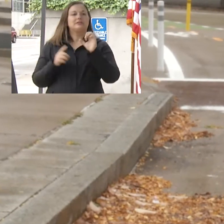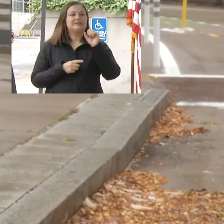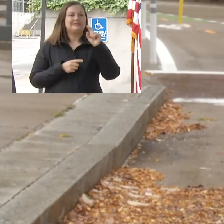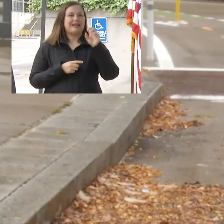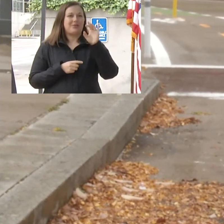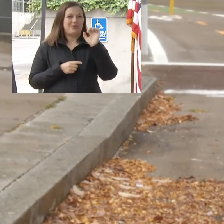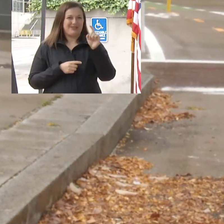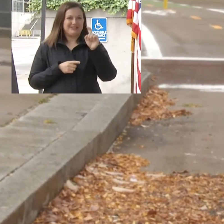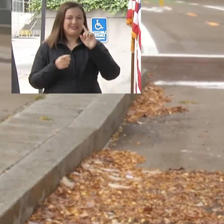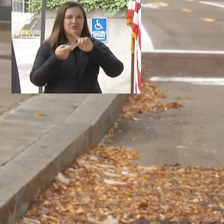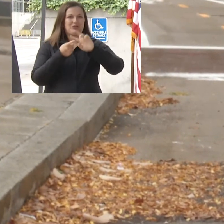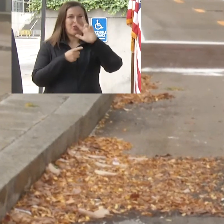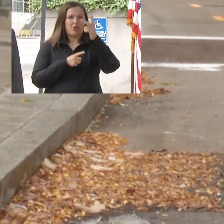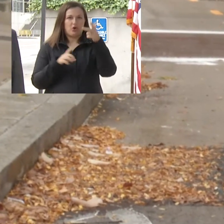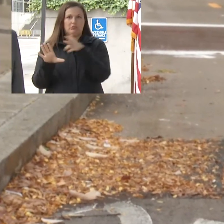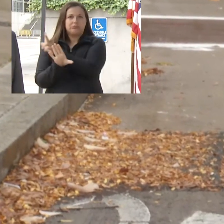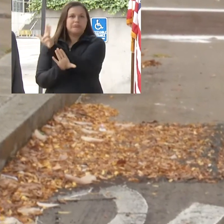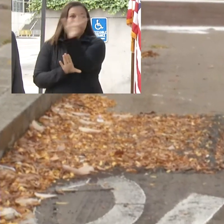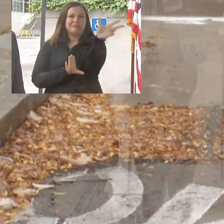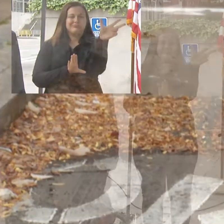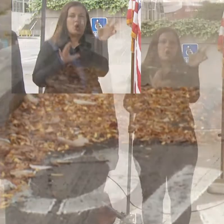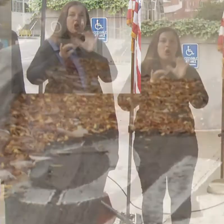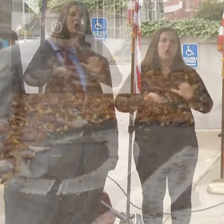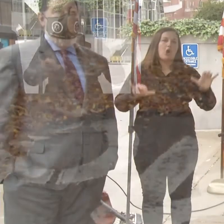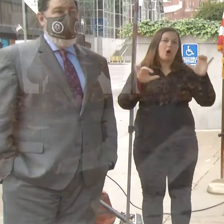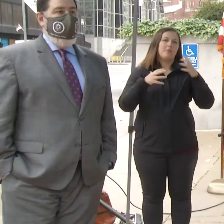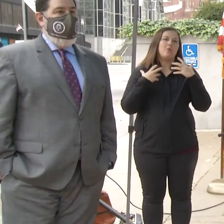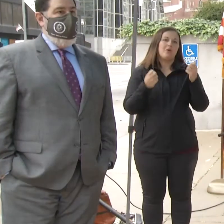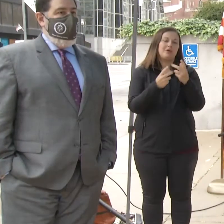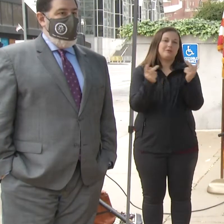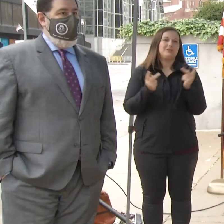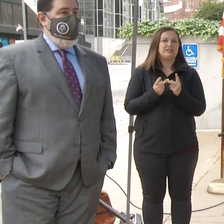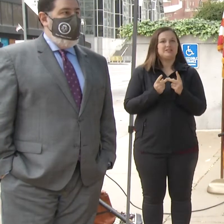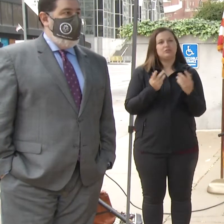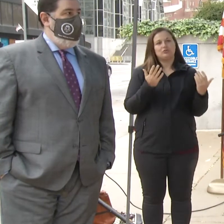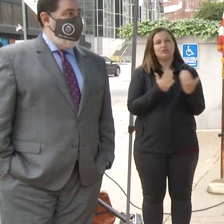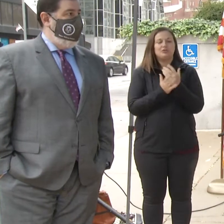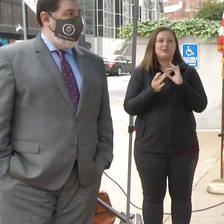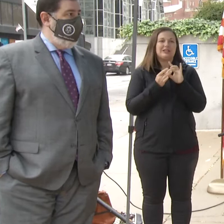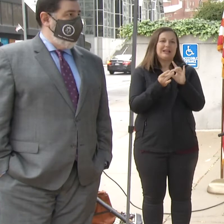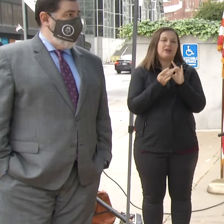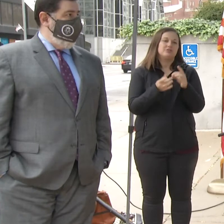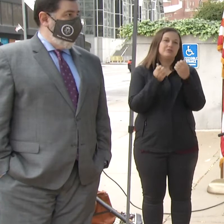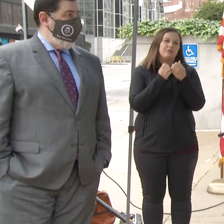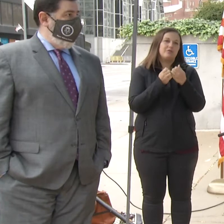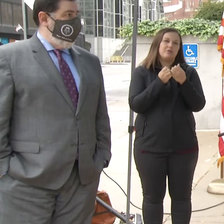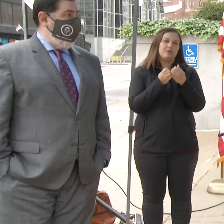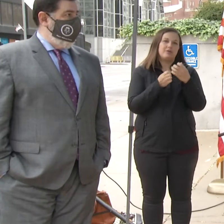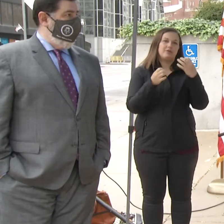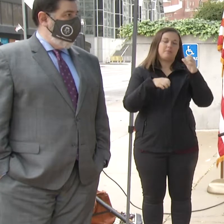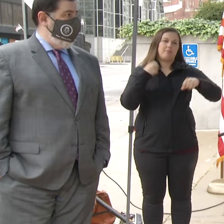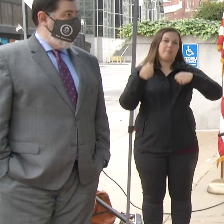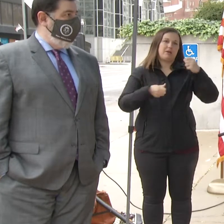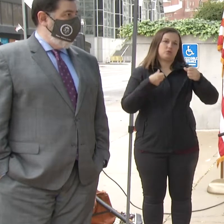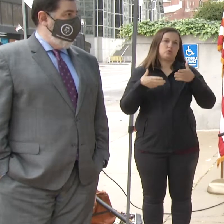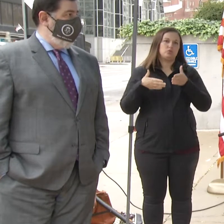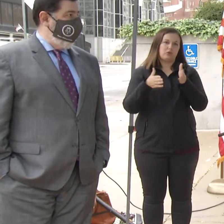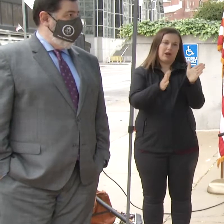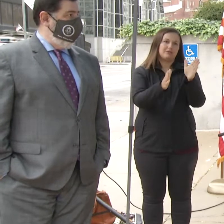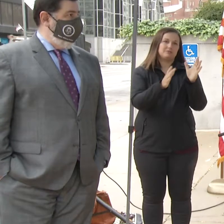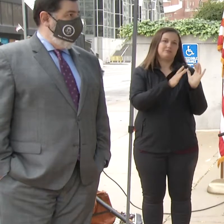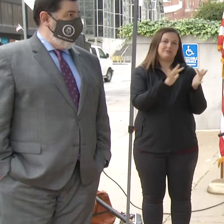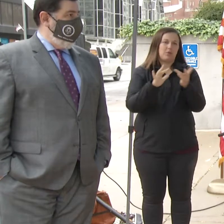all the way around to Commonwealth Place, is the newest connection in our bicycle network. The new bike track is a two-way bike